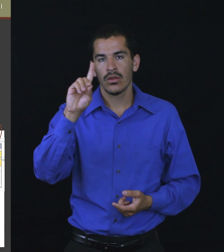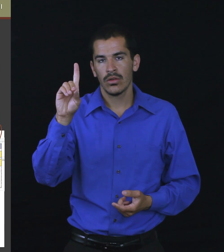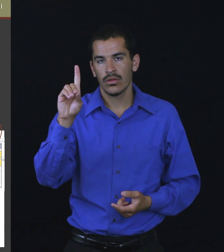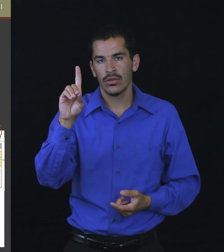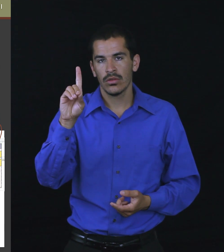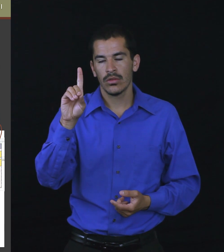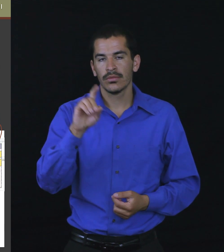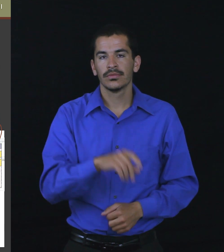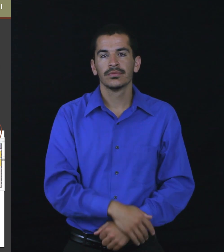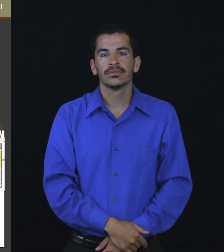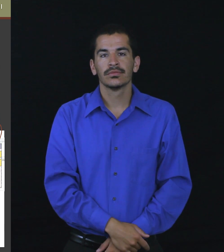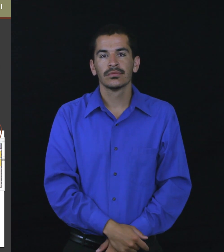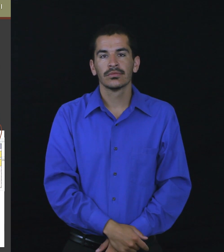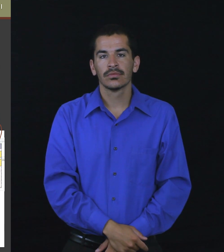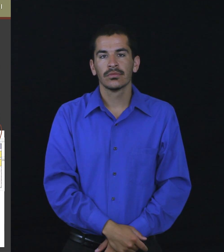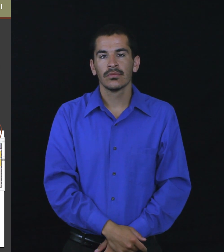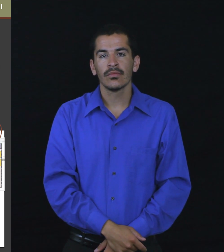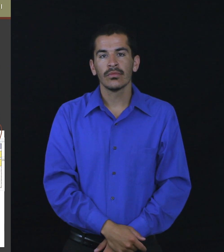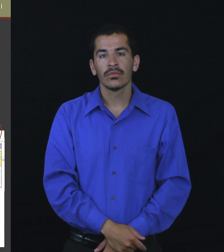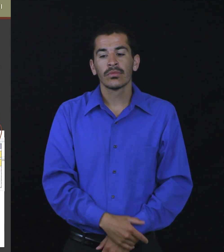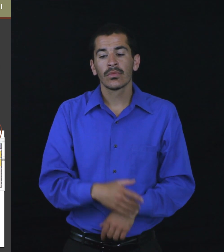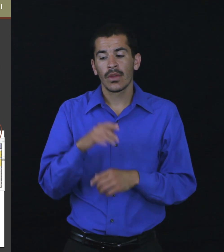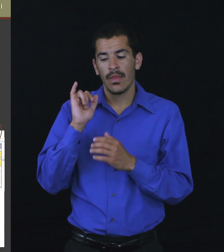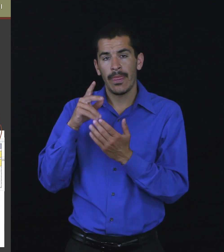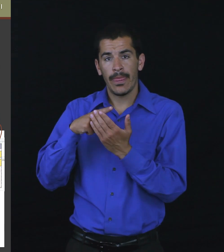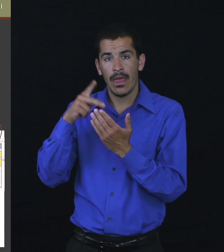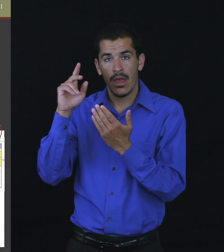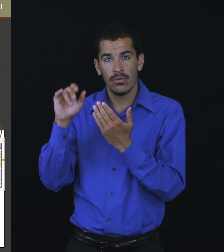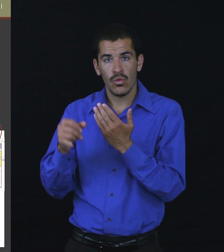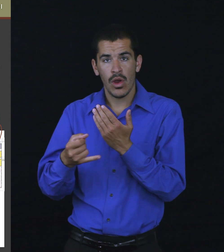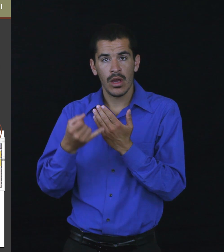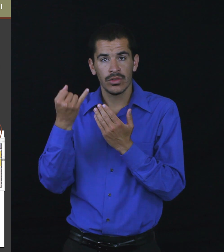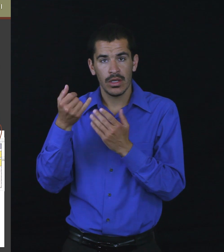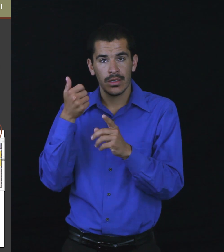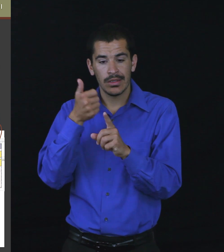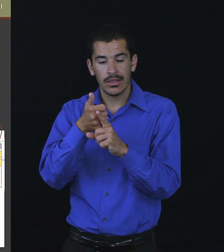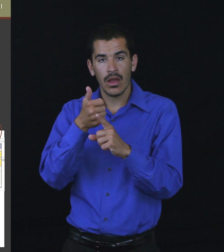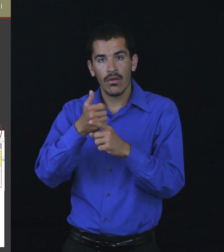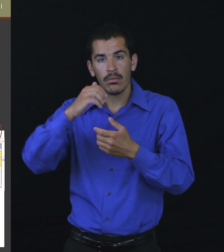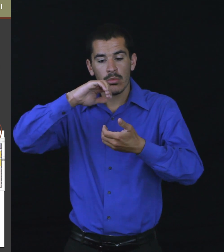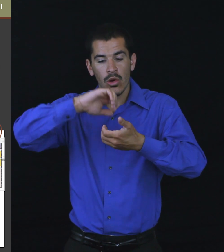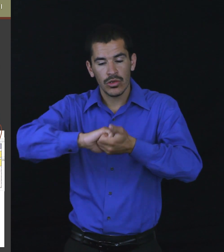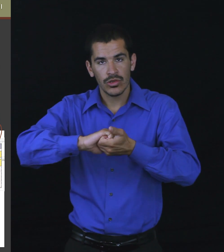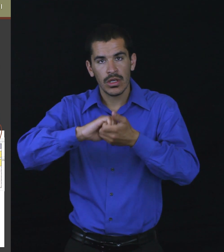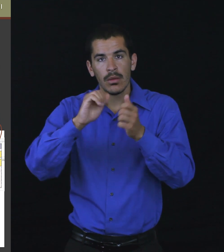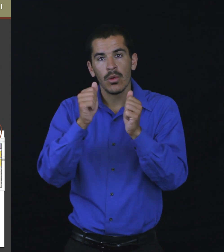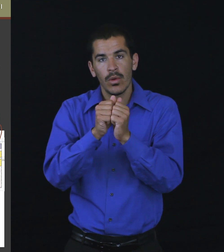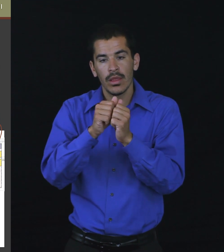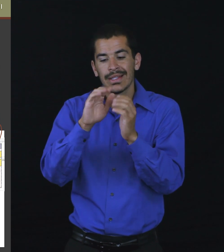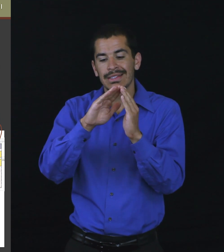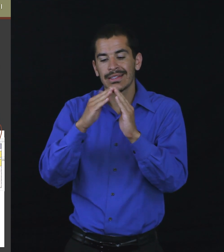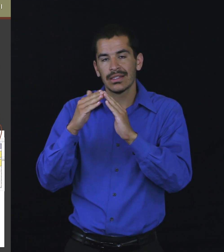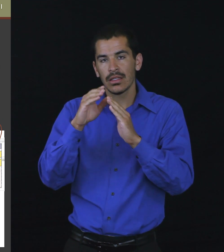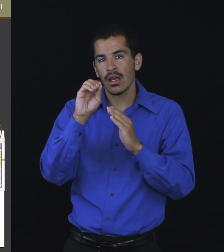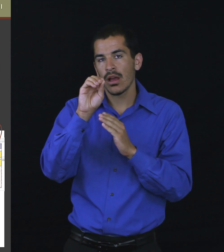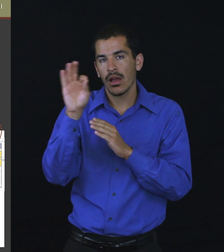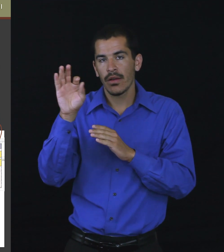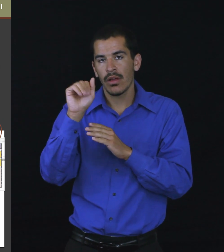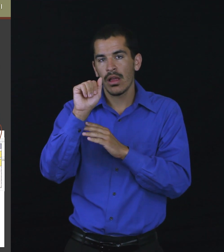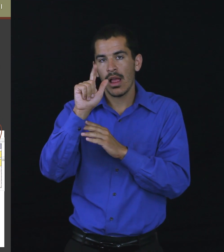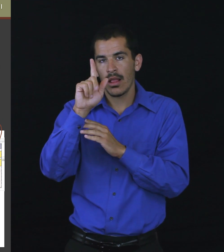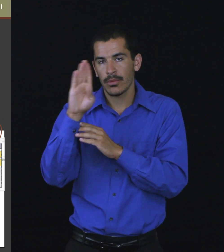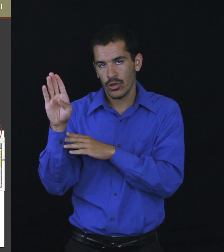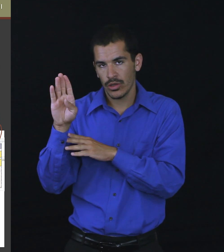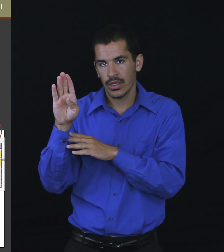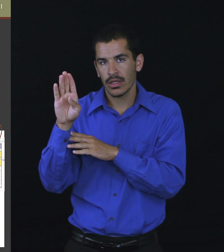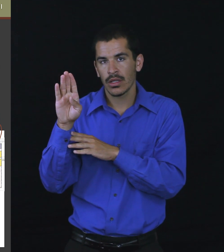This project is a partnership between the City of Albuquerque, which owns the property, and a